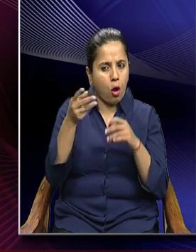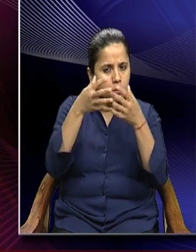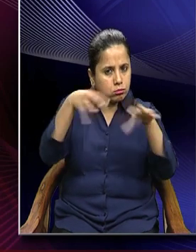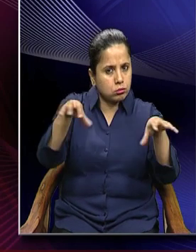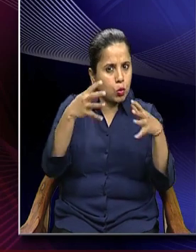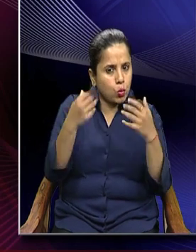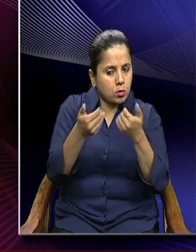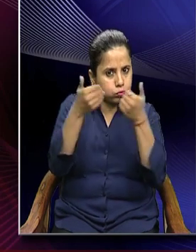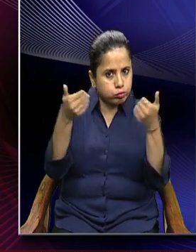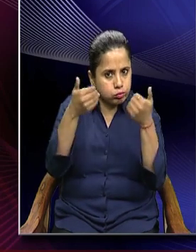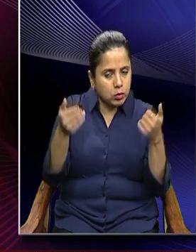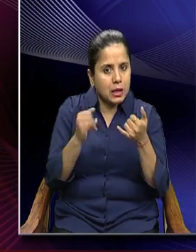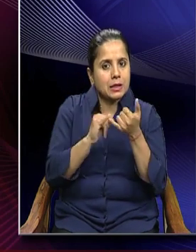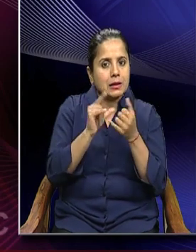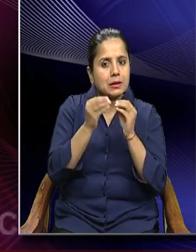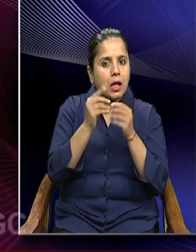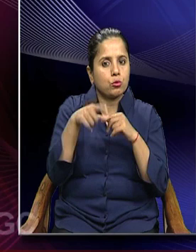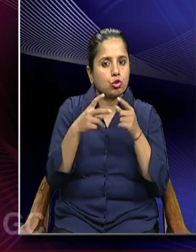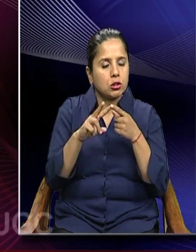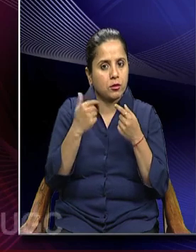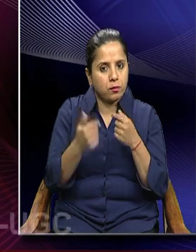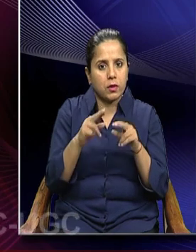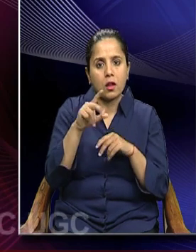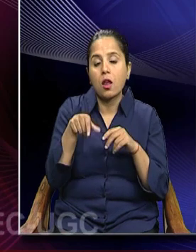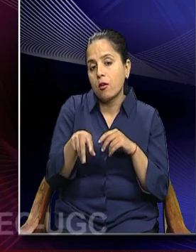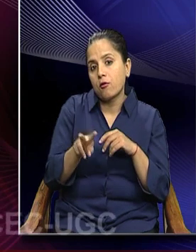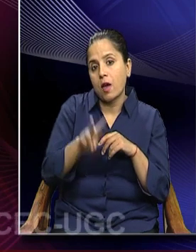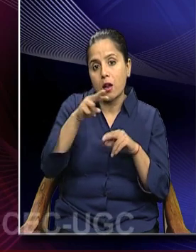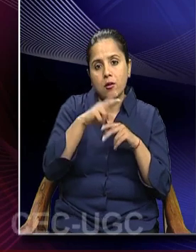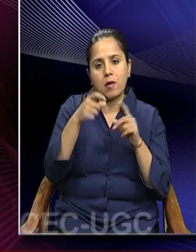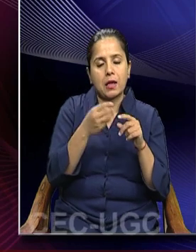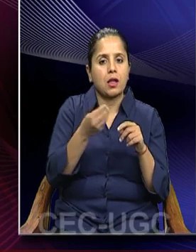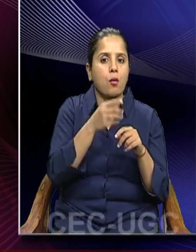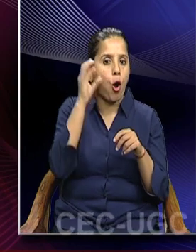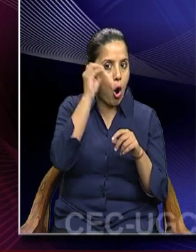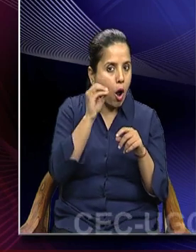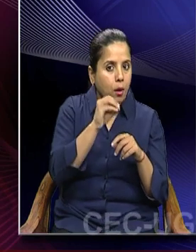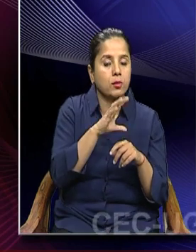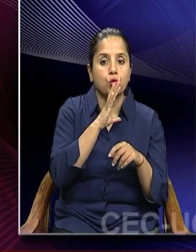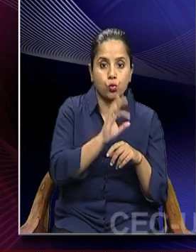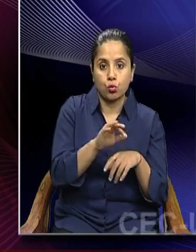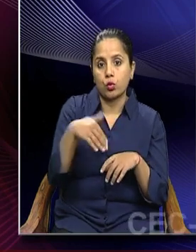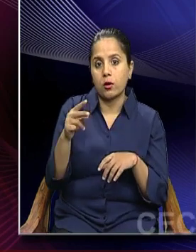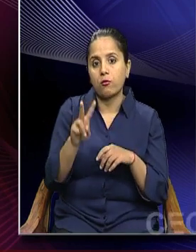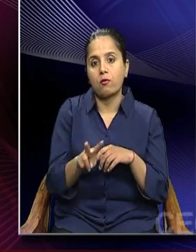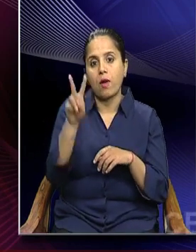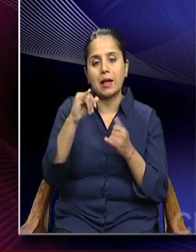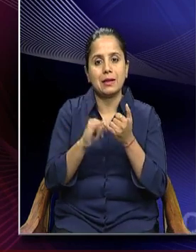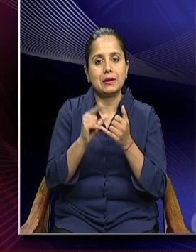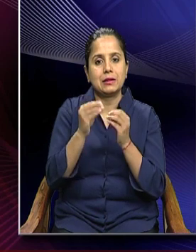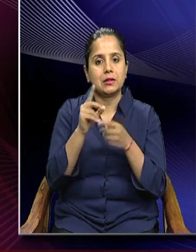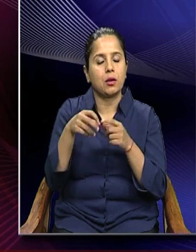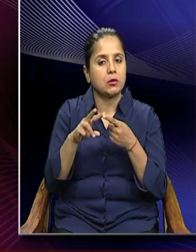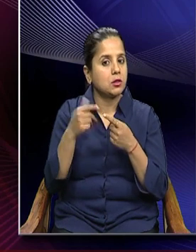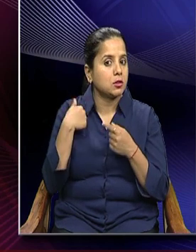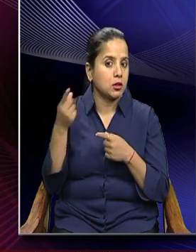from the subjective values. So, facts are considered to be objective and true, whereas values are considered to be subjective and something which